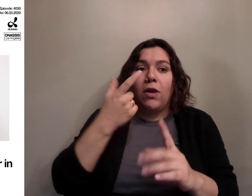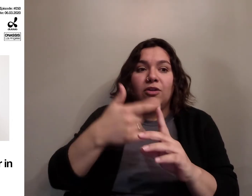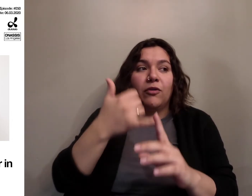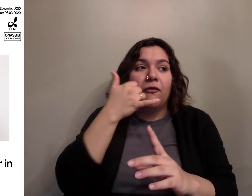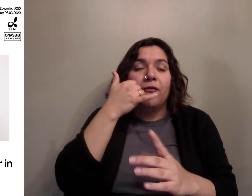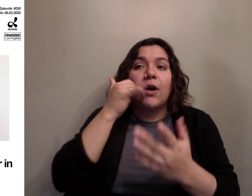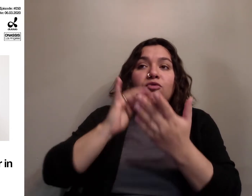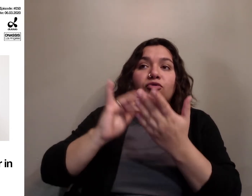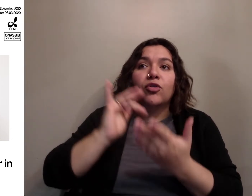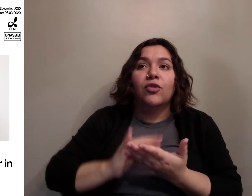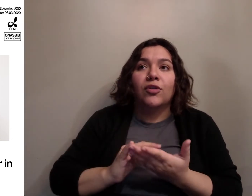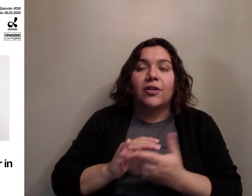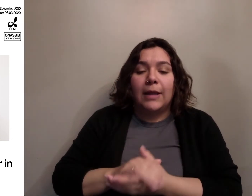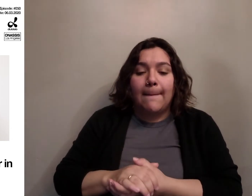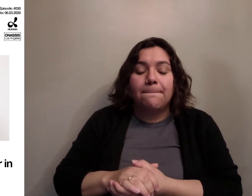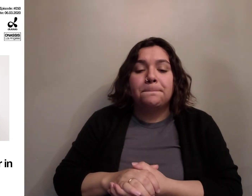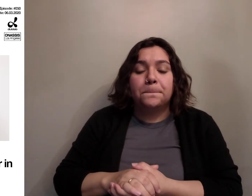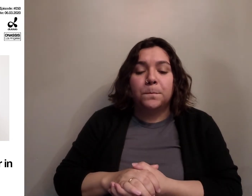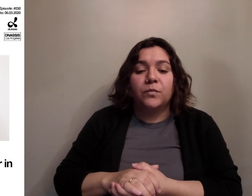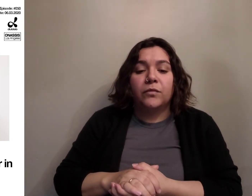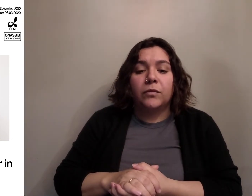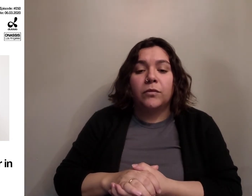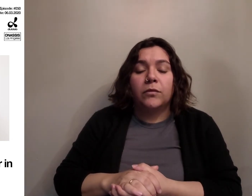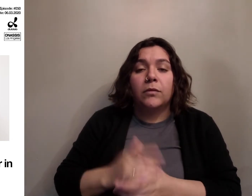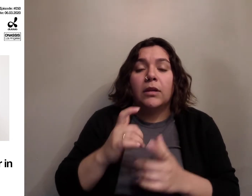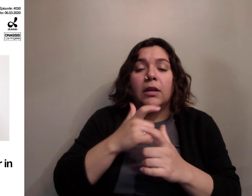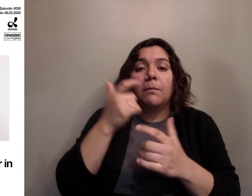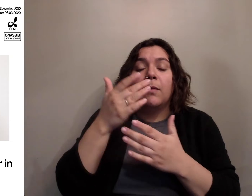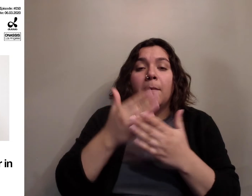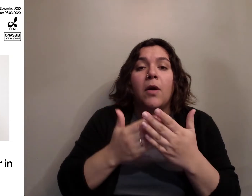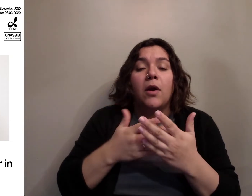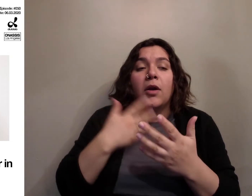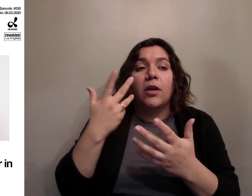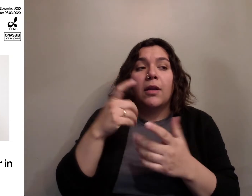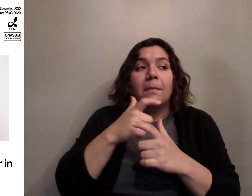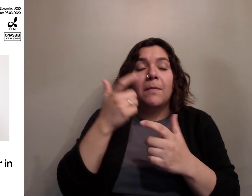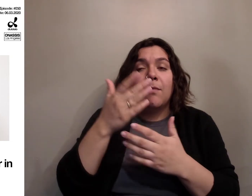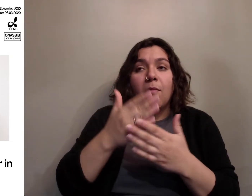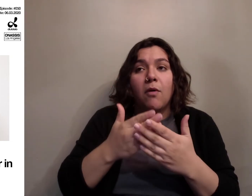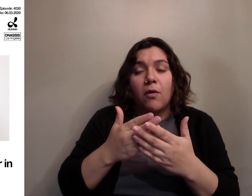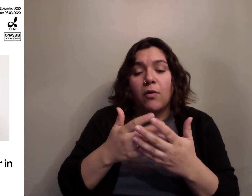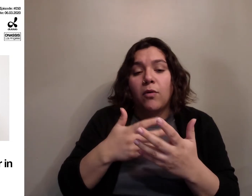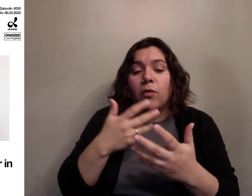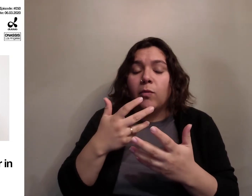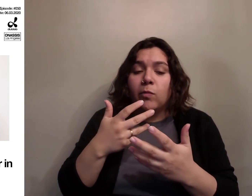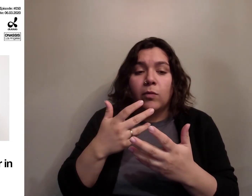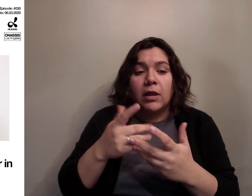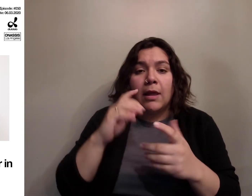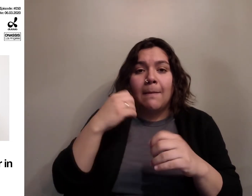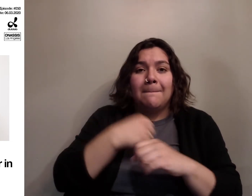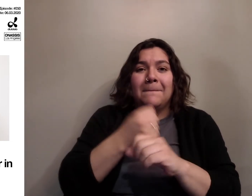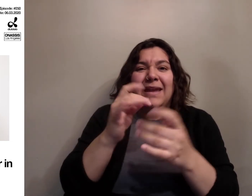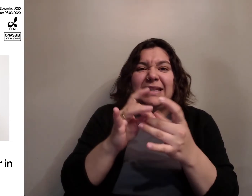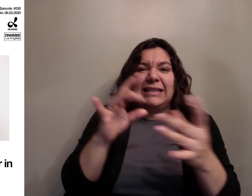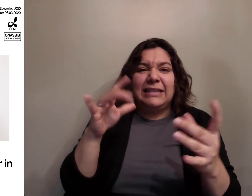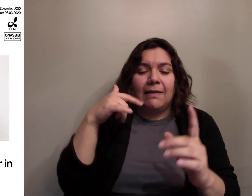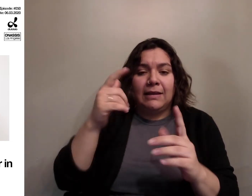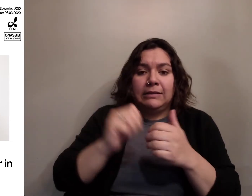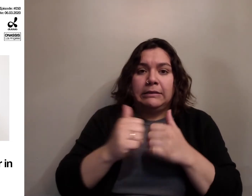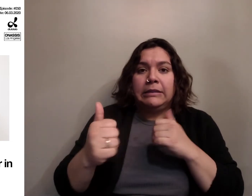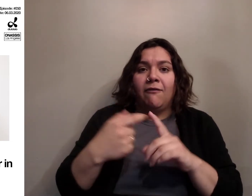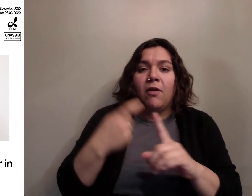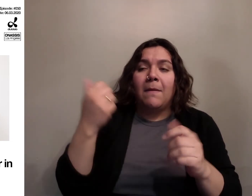inundated with information constantly on our phones. We're scrolling through our screens, and a big part of